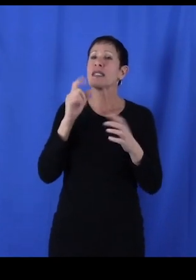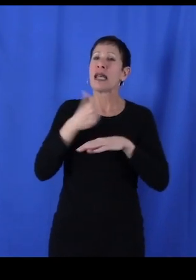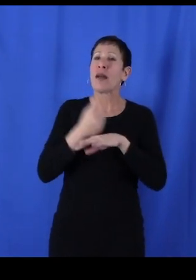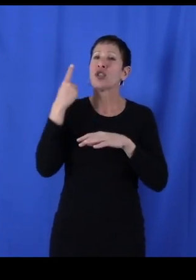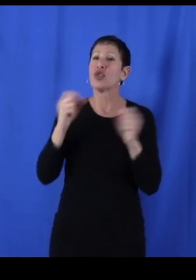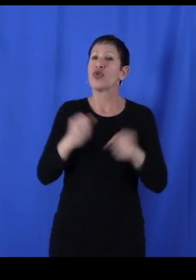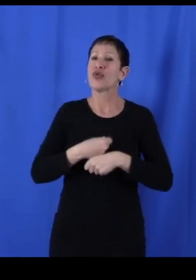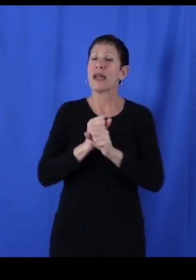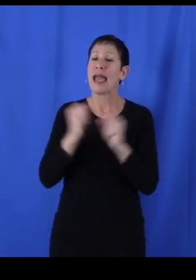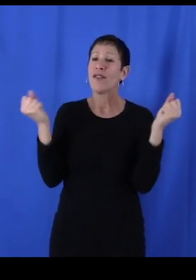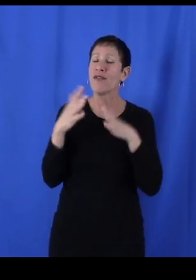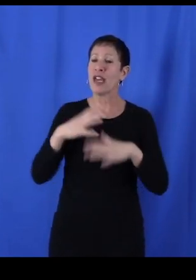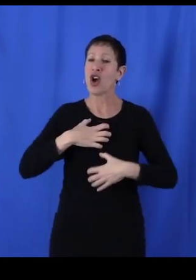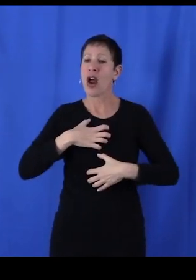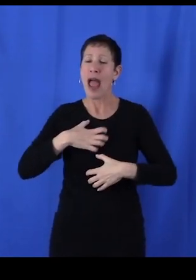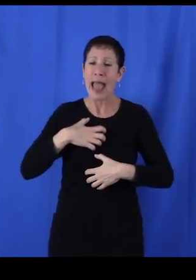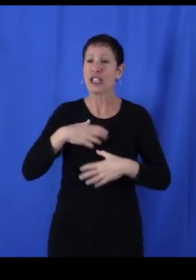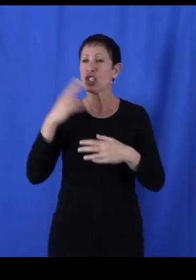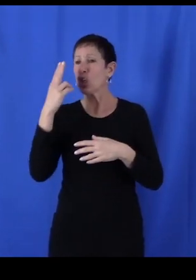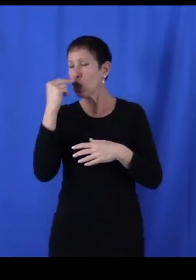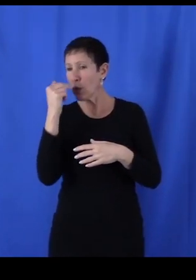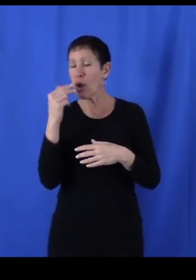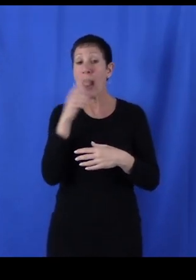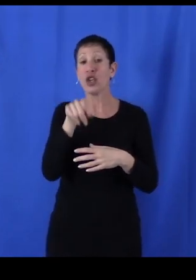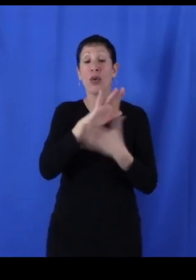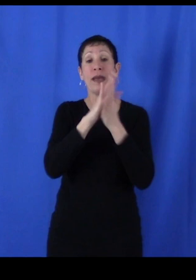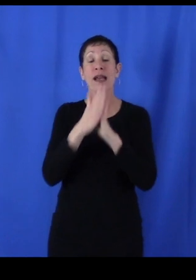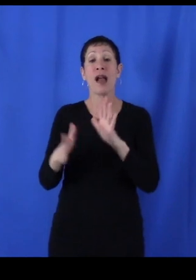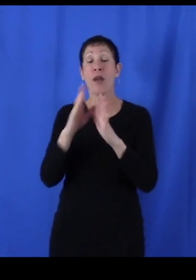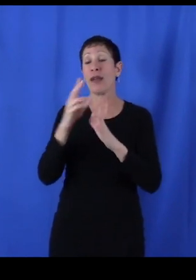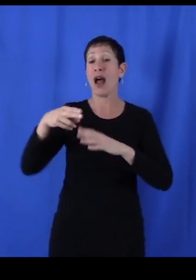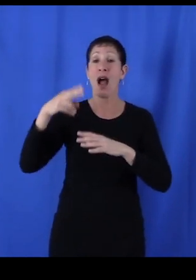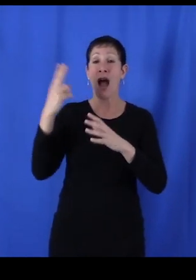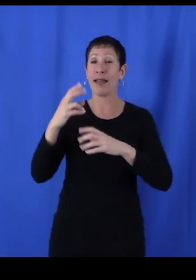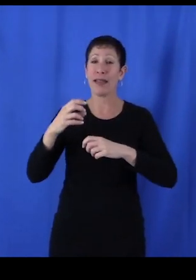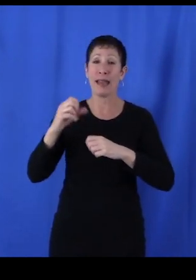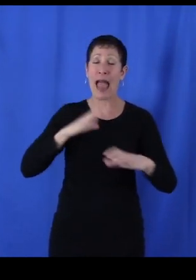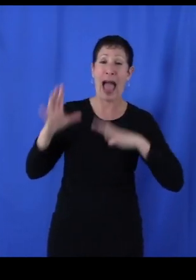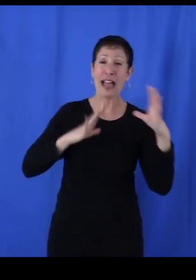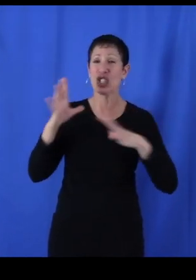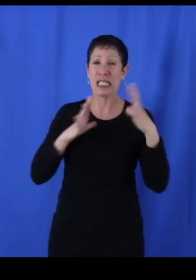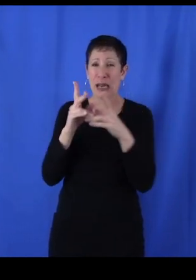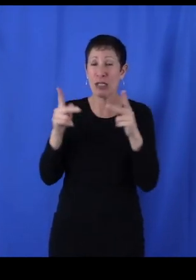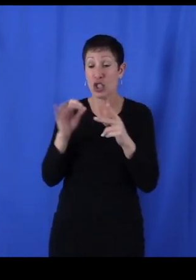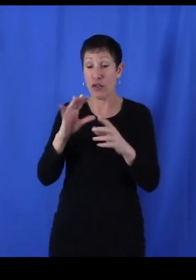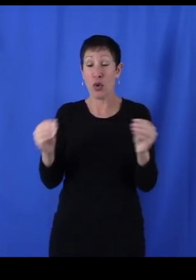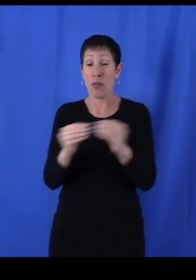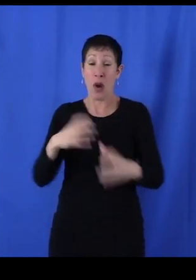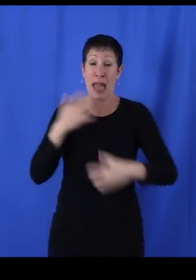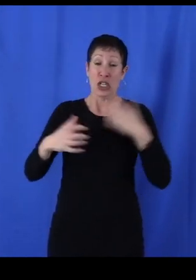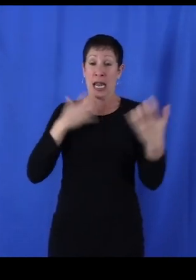humor, to put people in a highly affective condition, because when you're most agitated and affirmed, you act